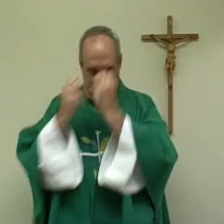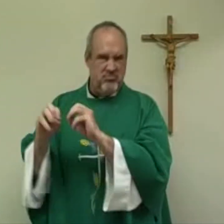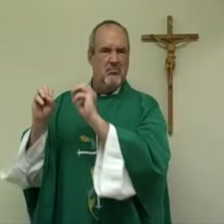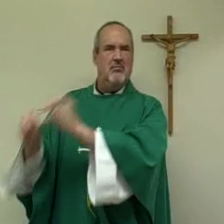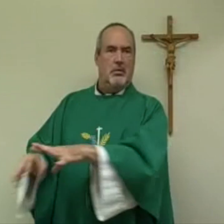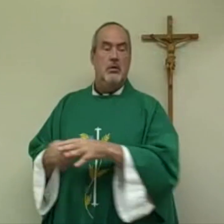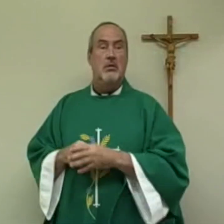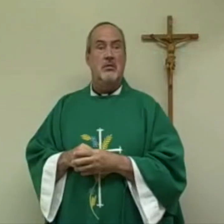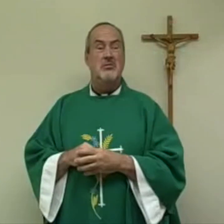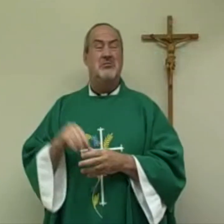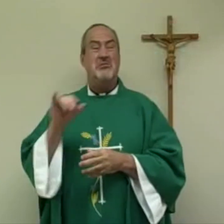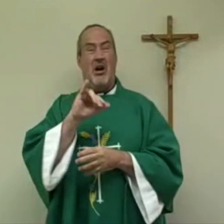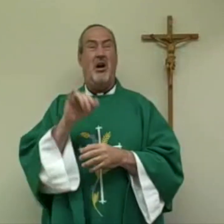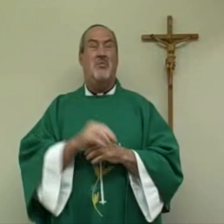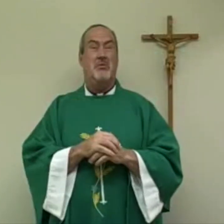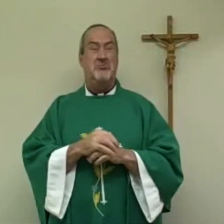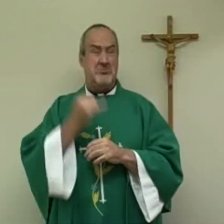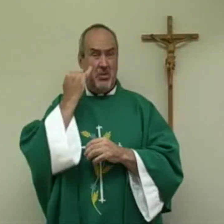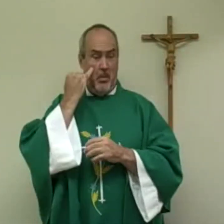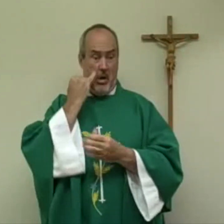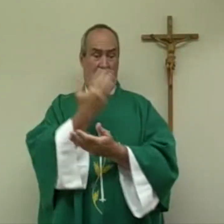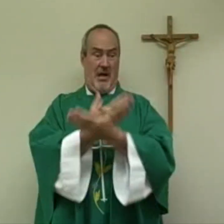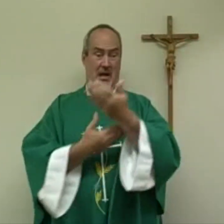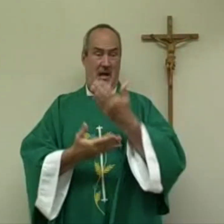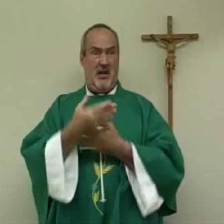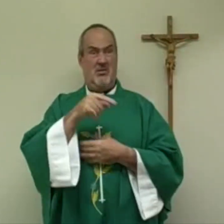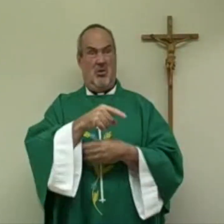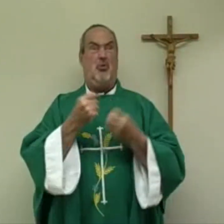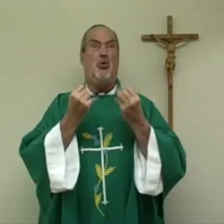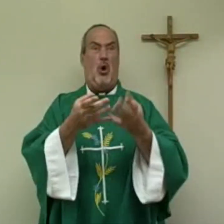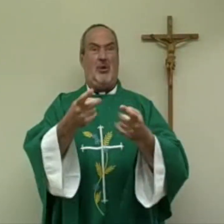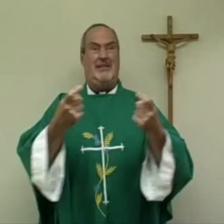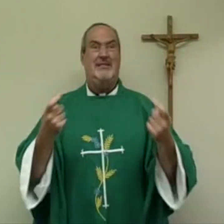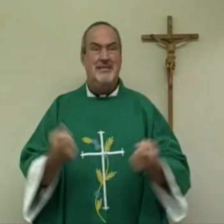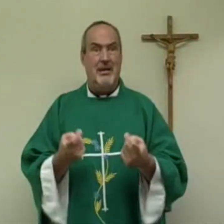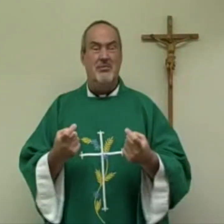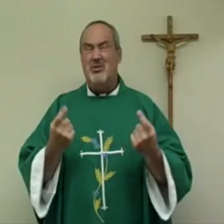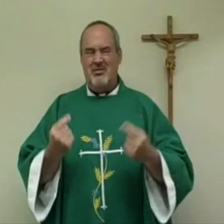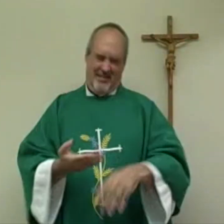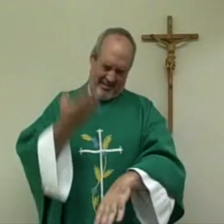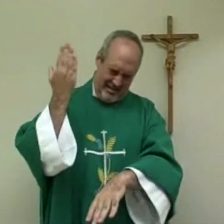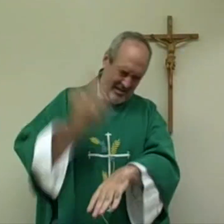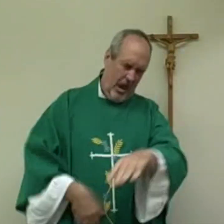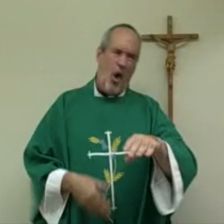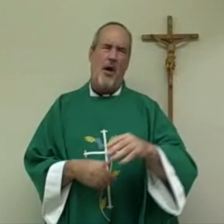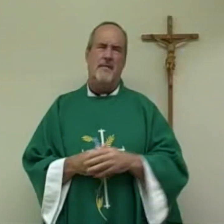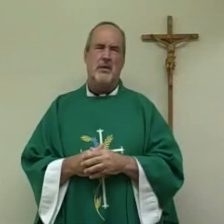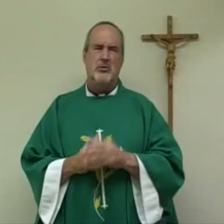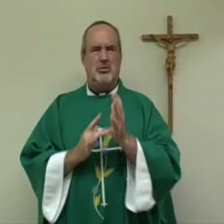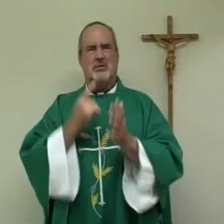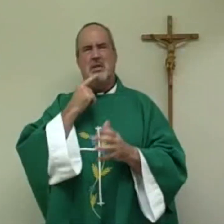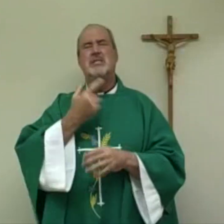us to sin, we should pluck them out. If our hands cause us to sin, we should cut them